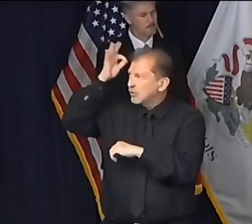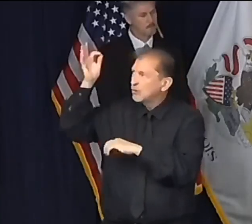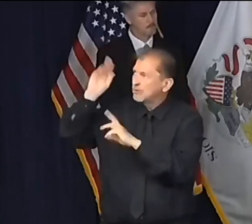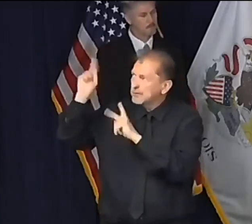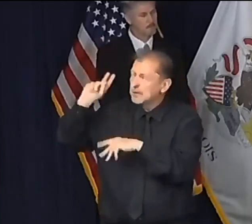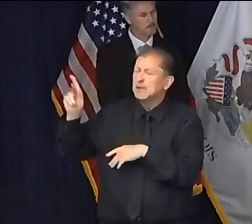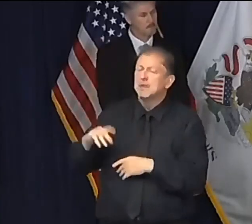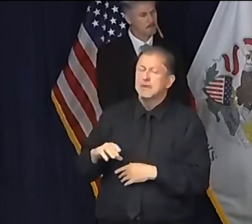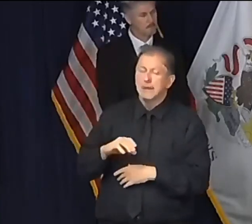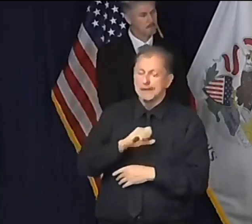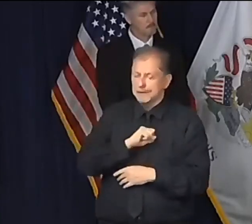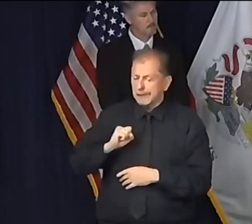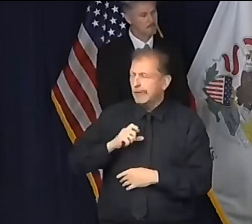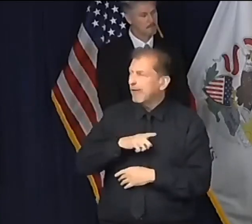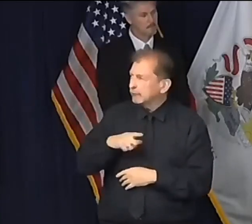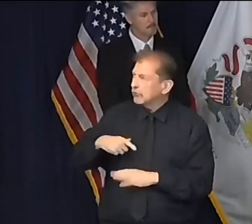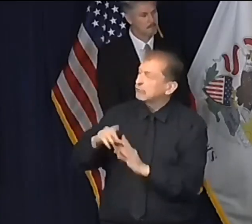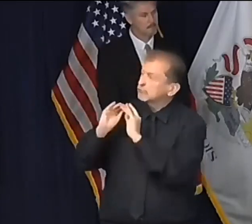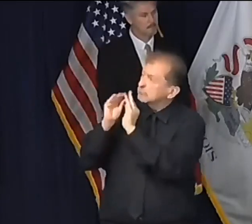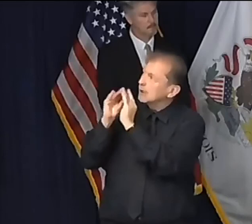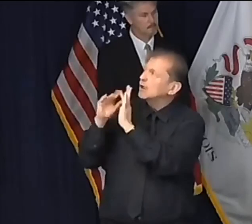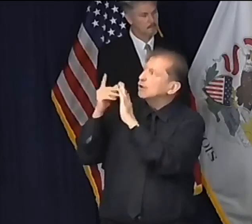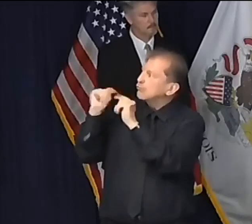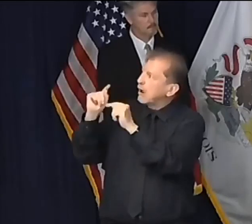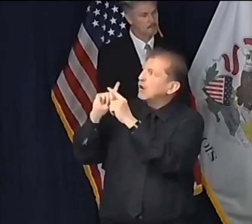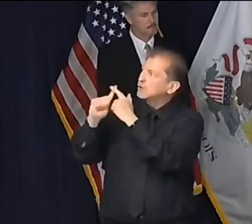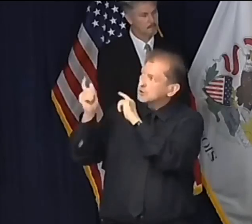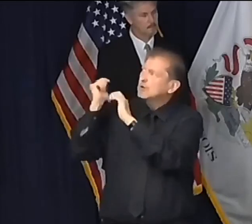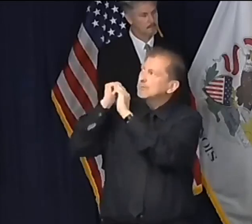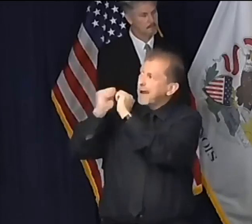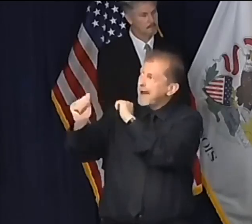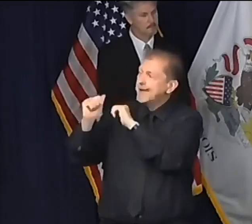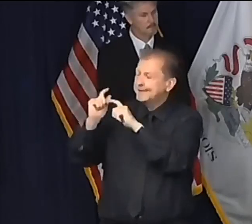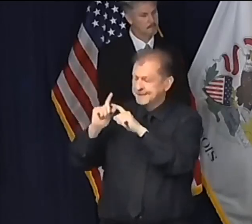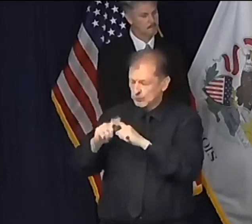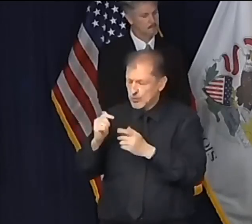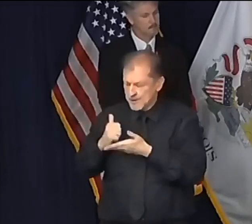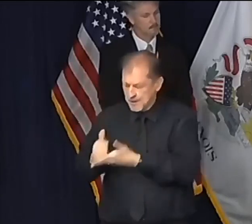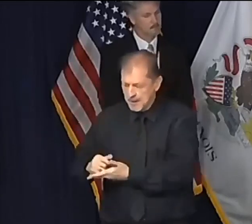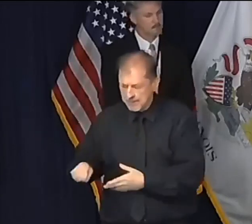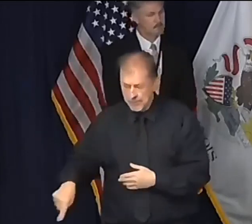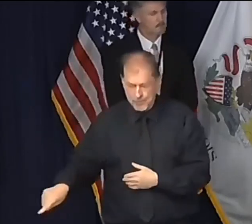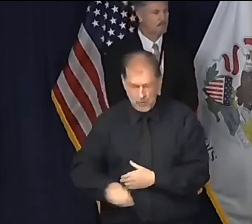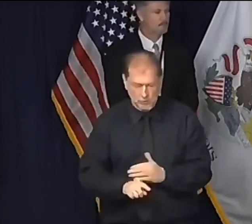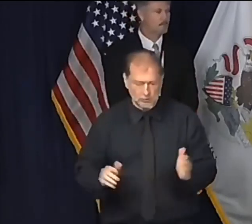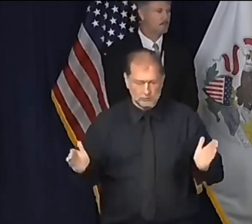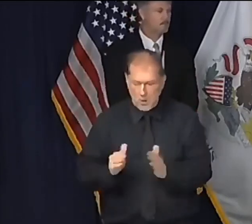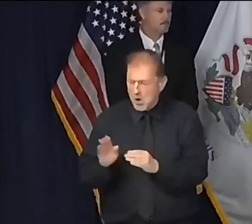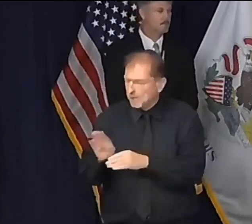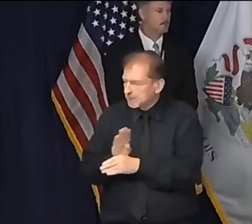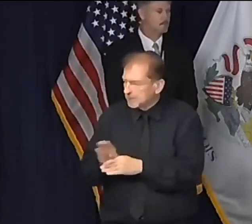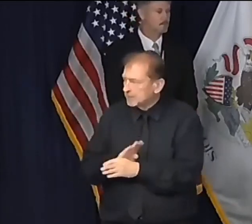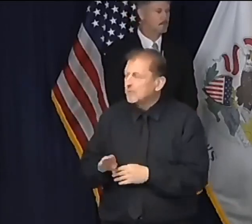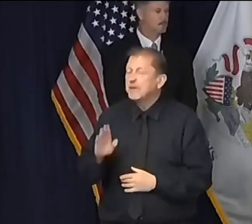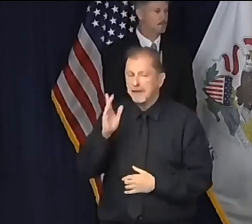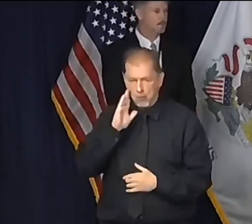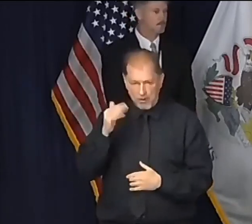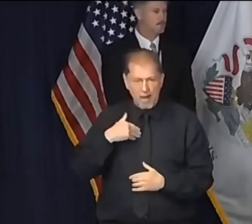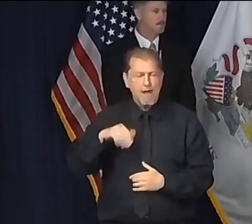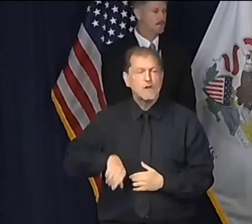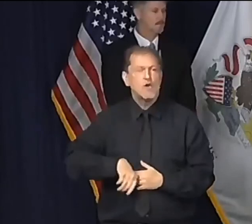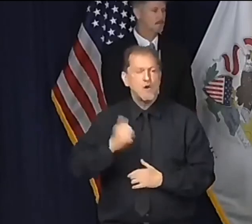officials, to get them to do something in a stimulus fashion. There's going to be another CARES Act, I'm